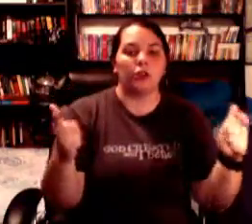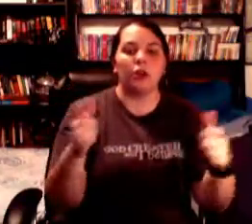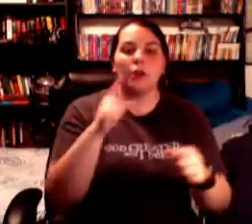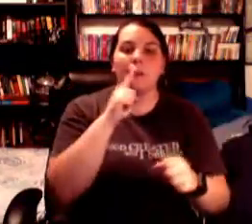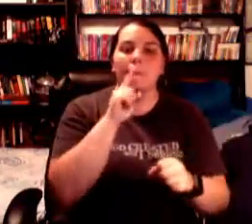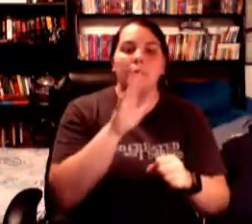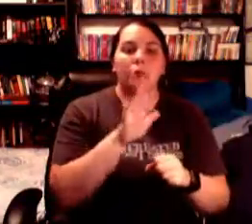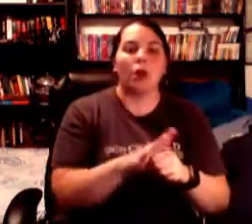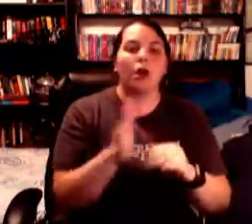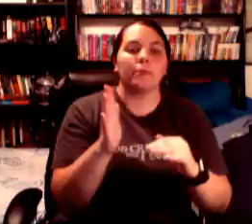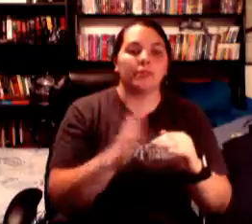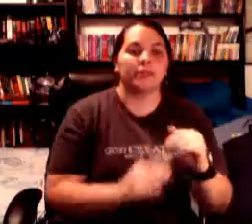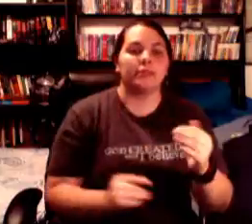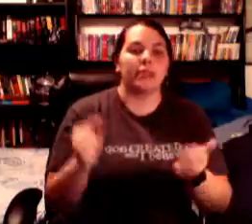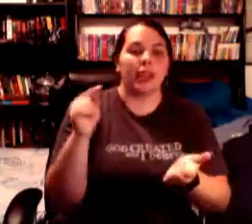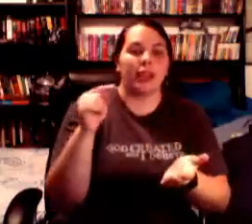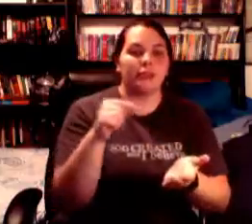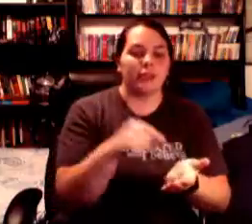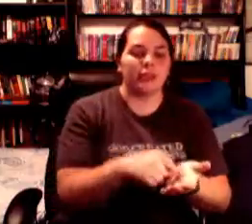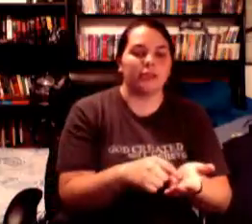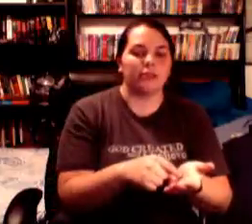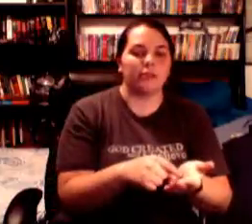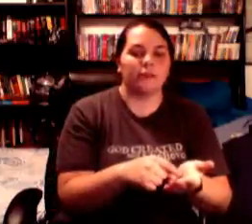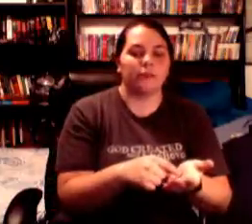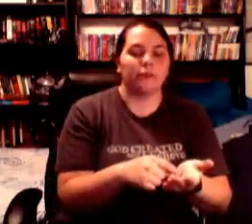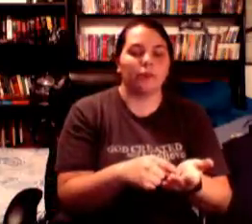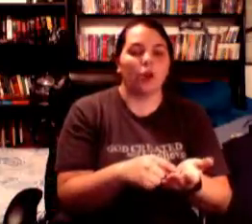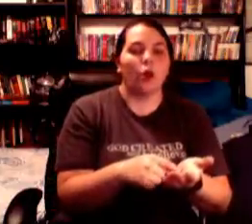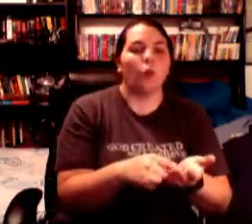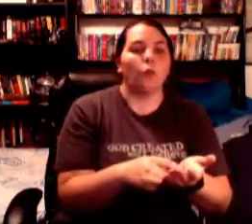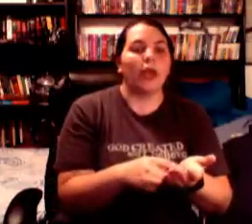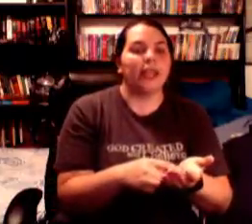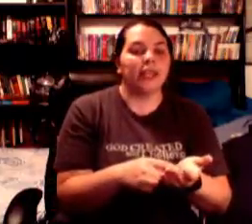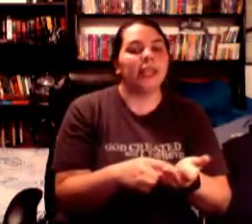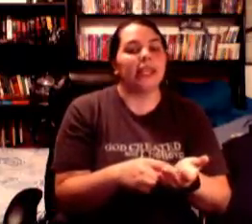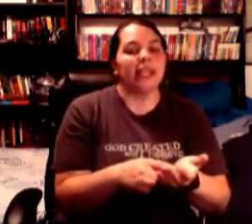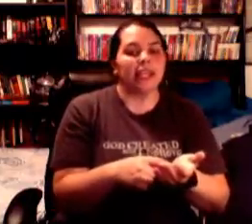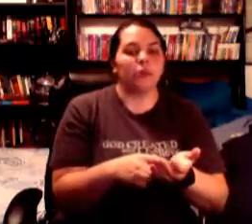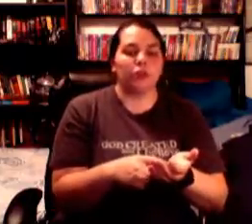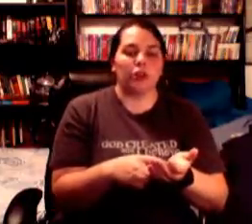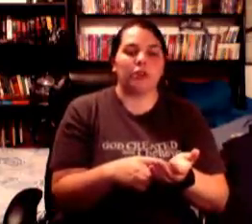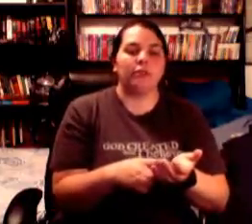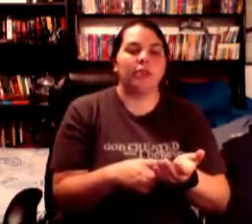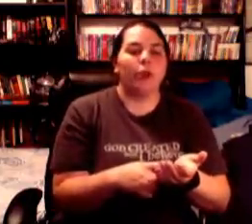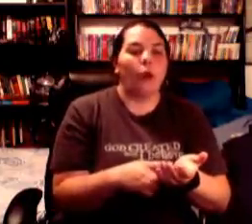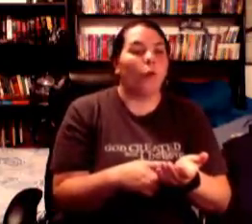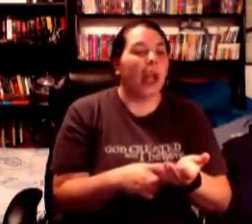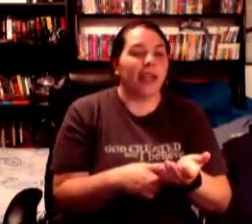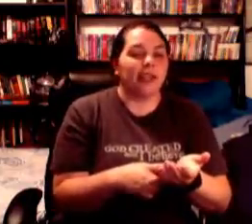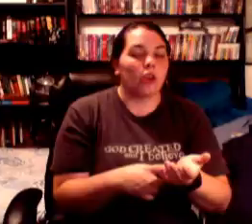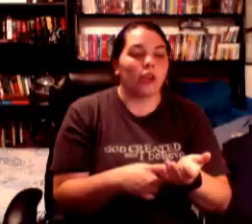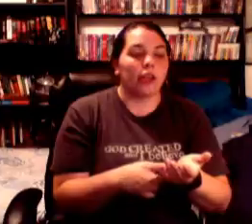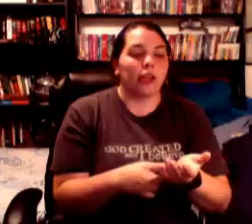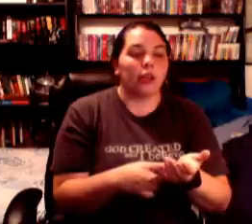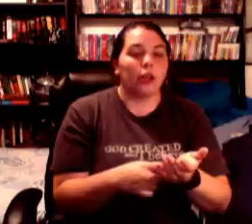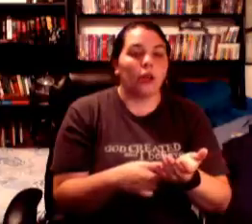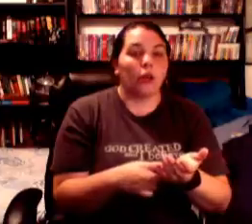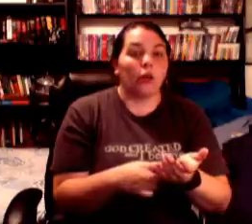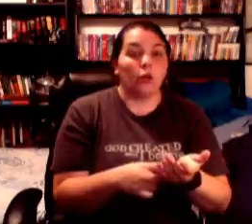greater promise than this. When he returns. When, it's not like,